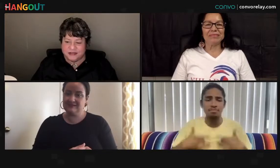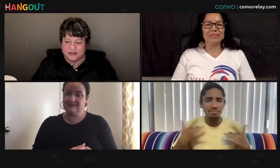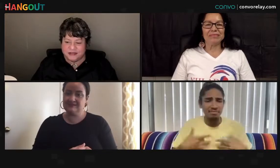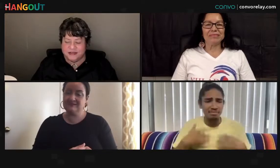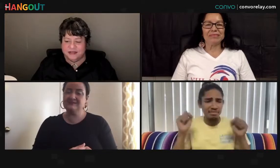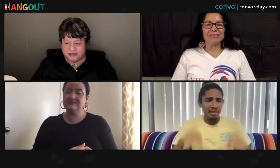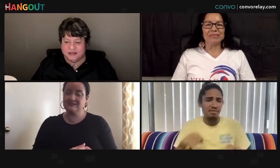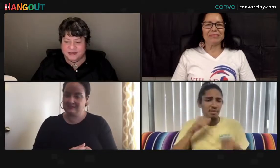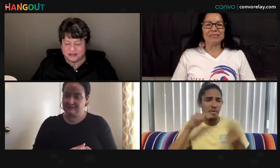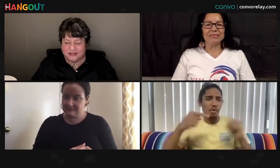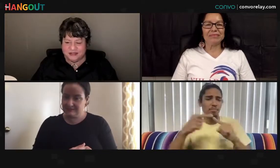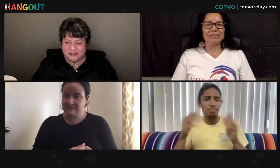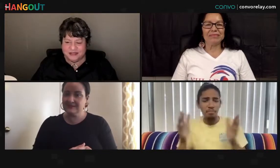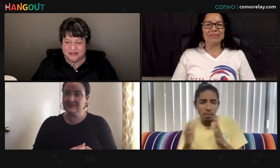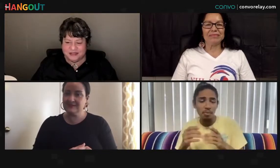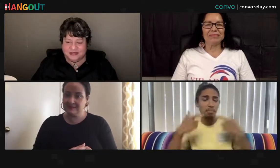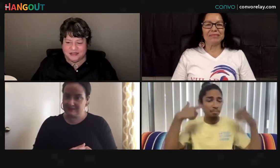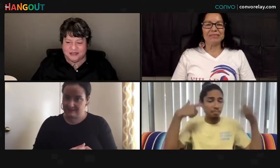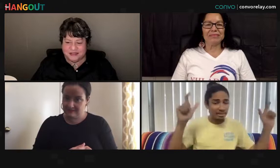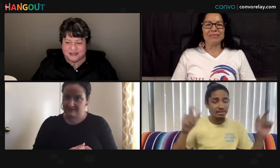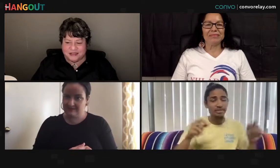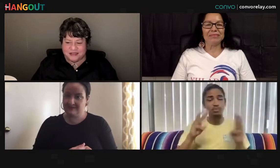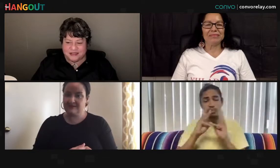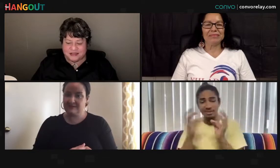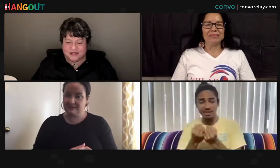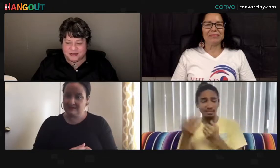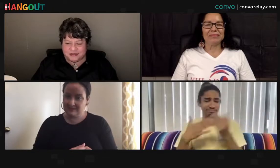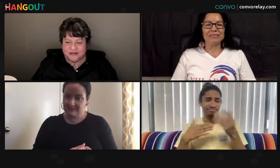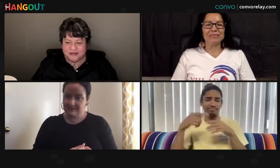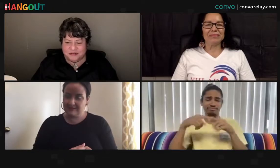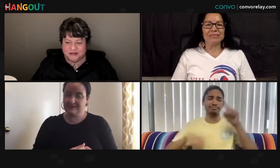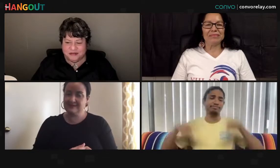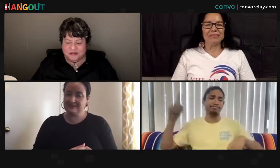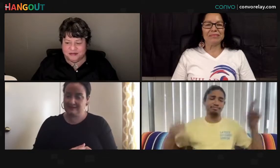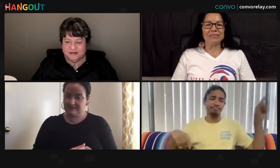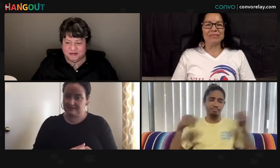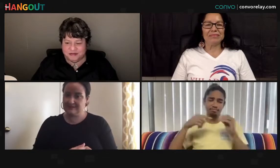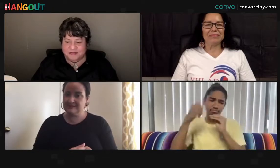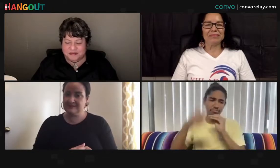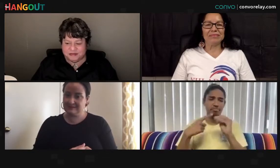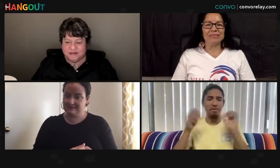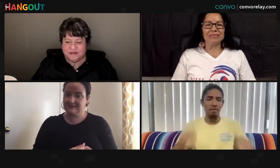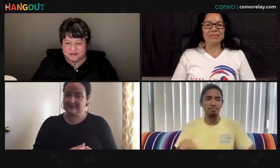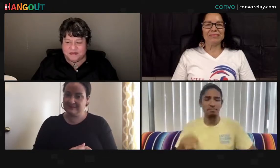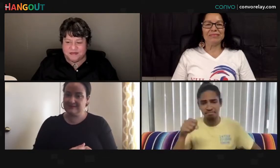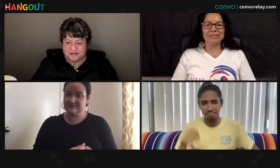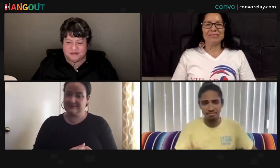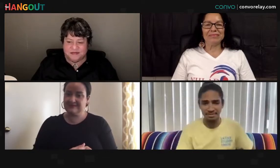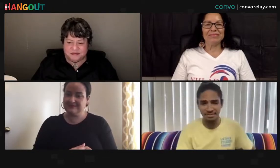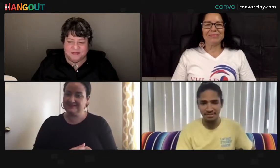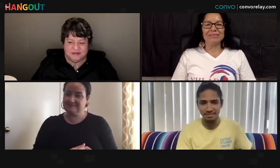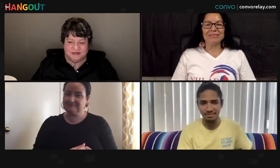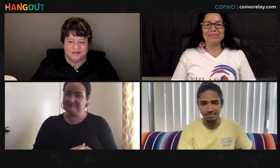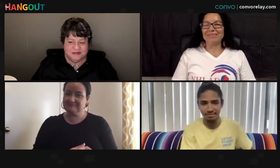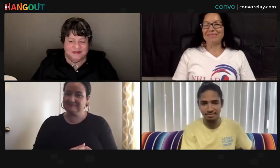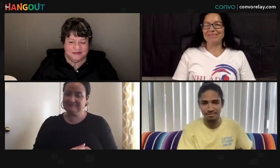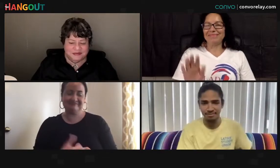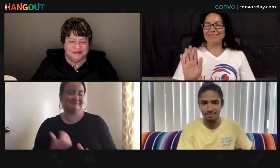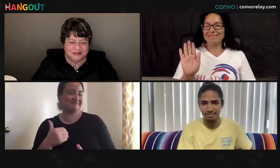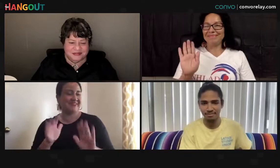can see if we had this year round, we would have maybe smaller events. I mean, we could host workshops. We could definitely do things year round to